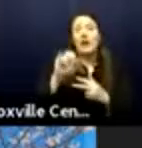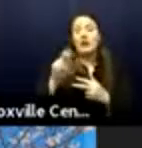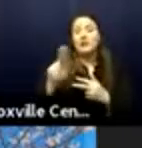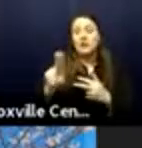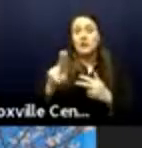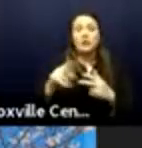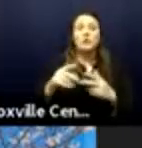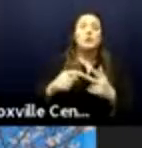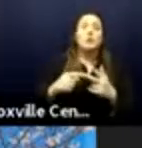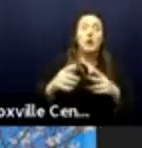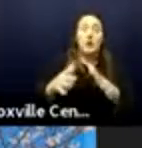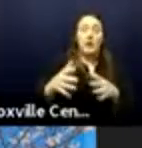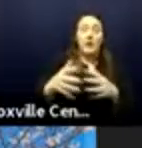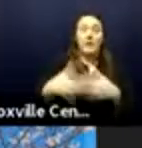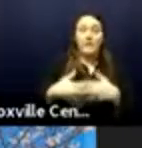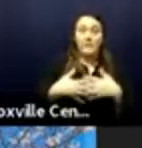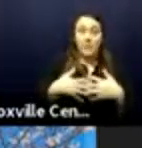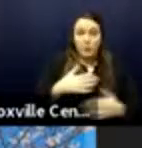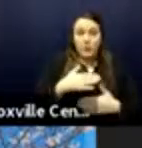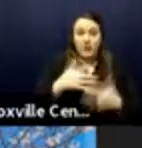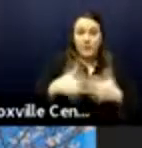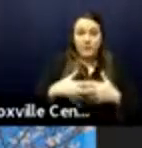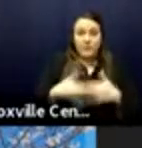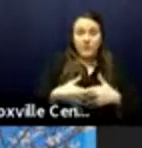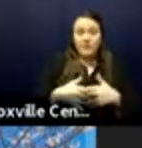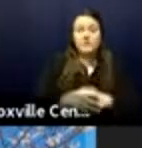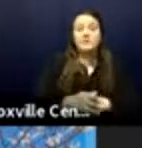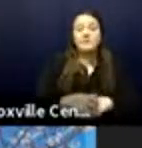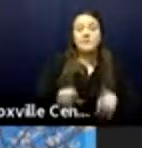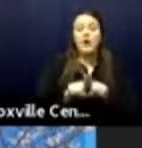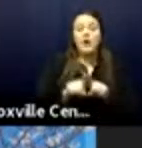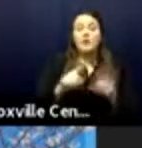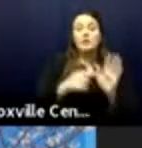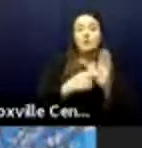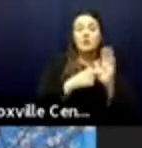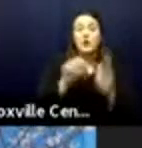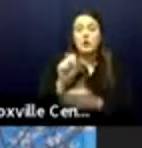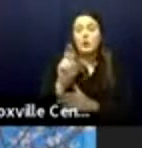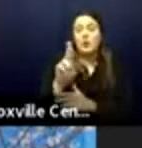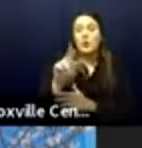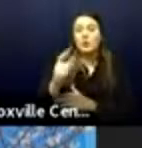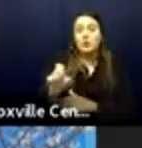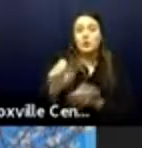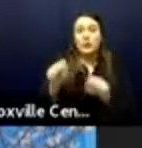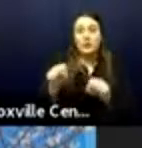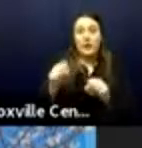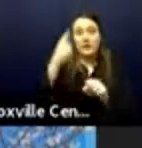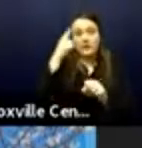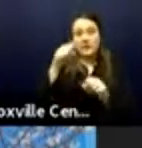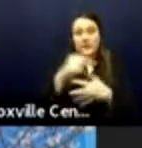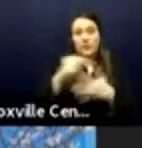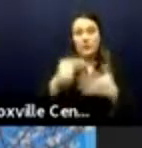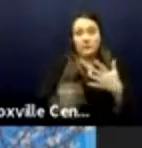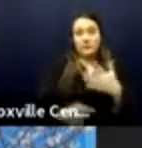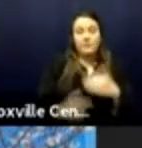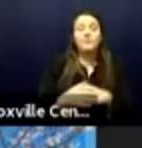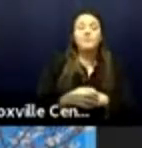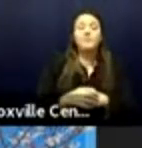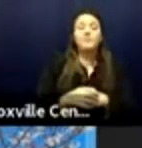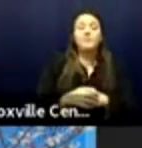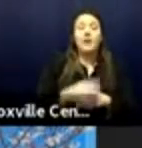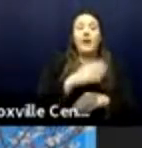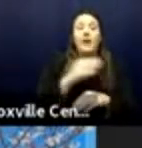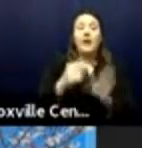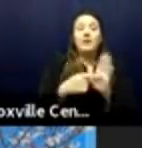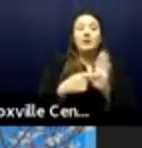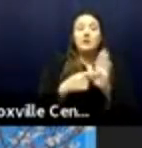our hospital partners. It also shows the additional surge capacity for these categories, as well as the COVID positive patients and the patients